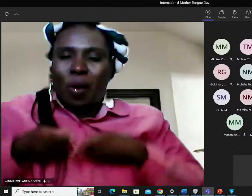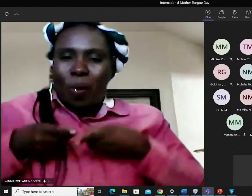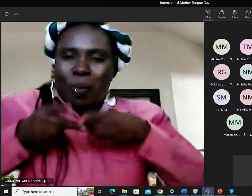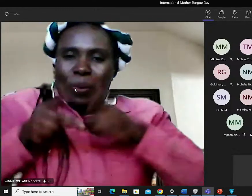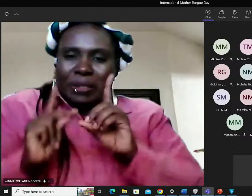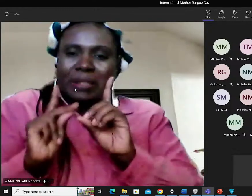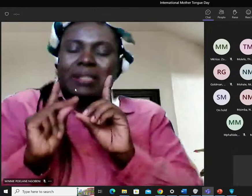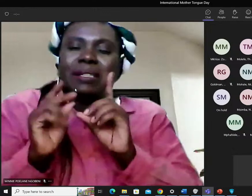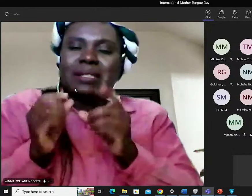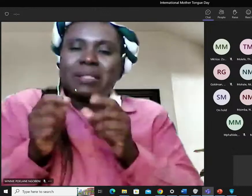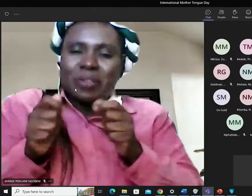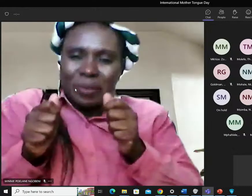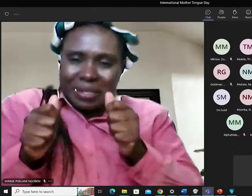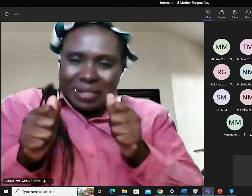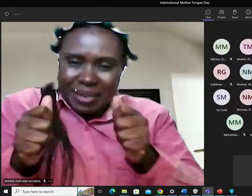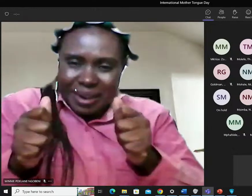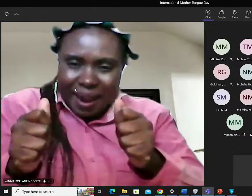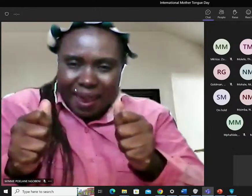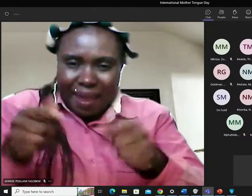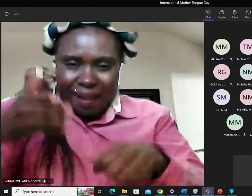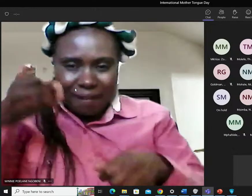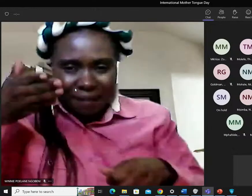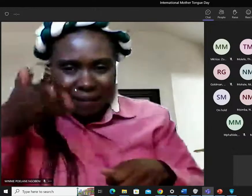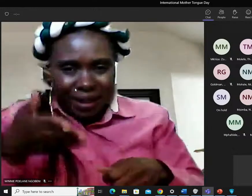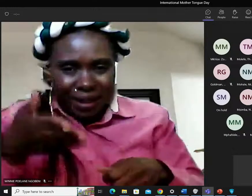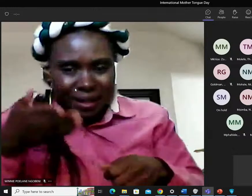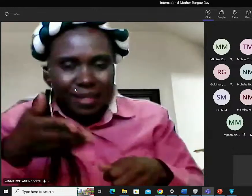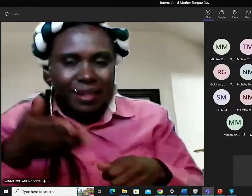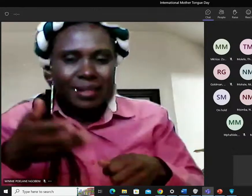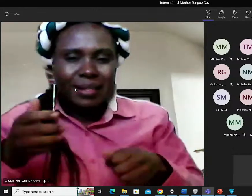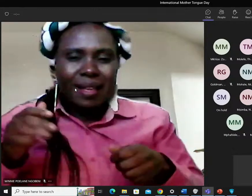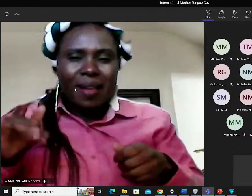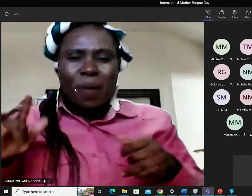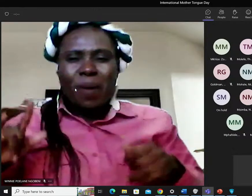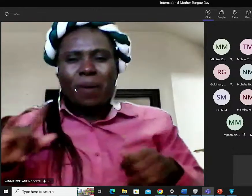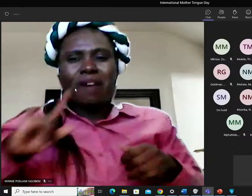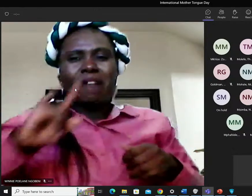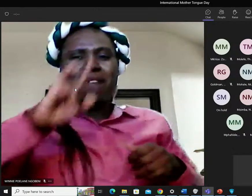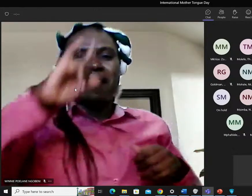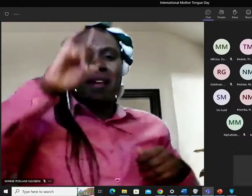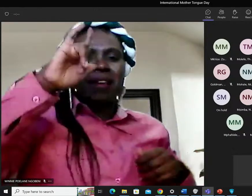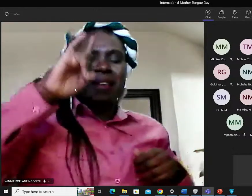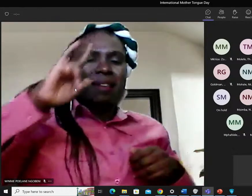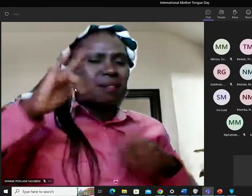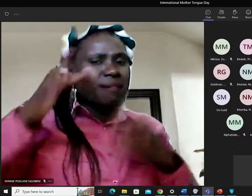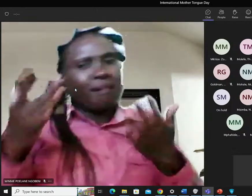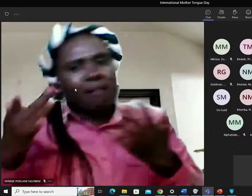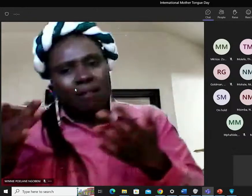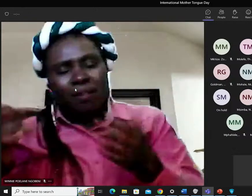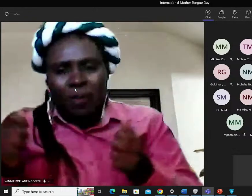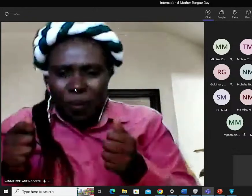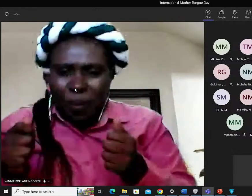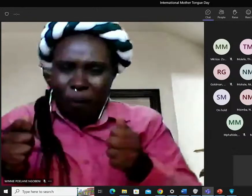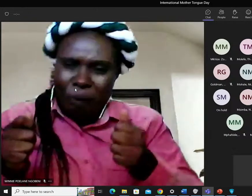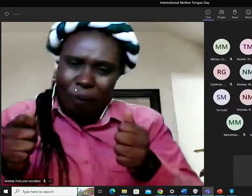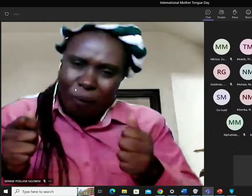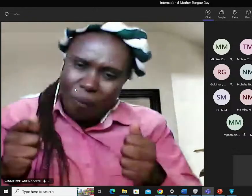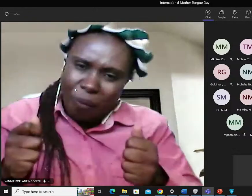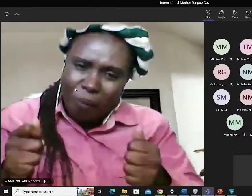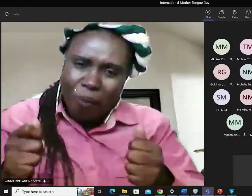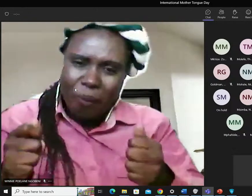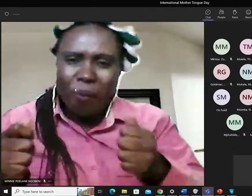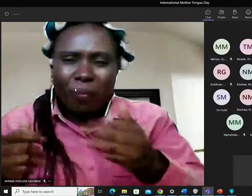this. We were driving or we were flying? We're driving. Okay, we were driving. That's why sometimes we hit